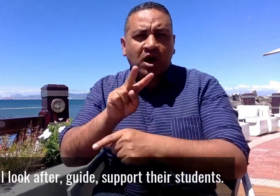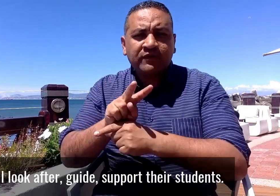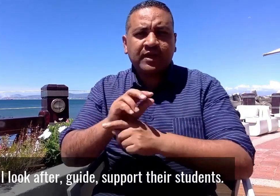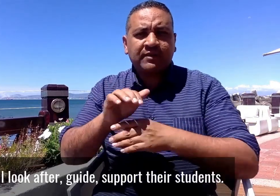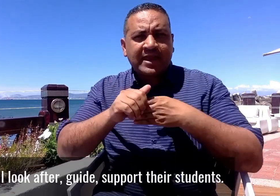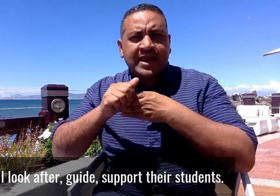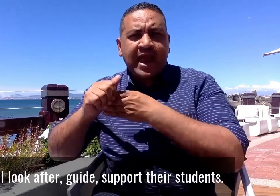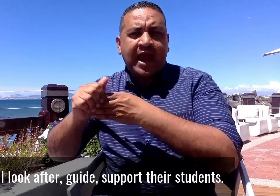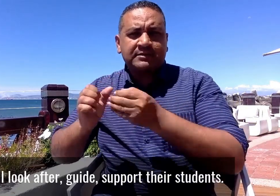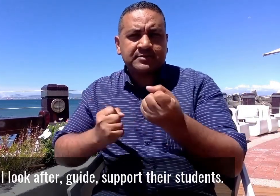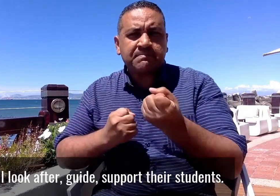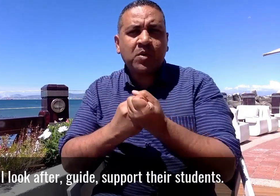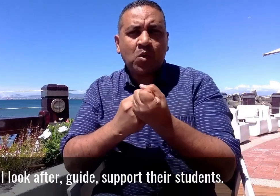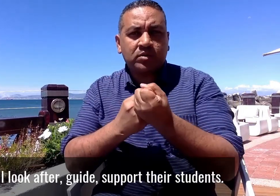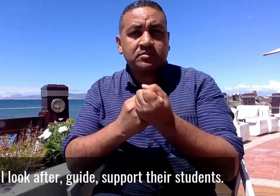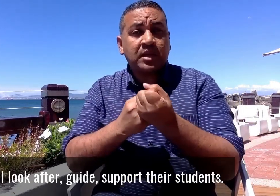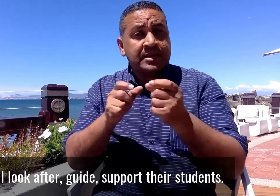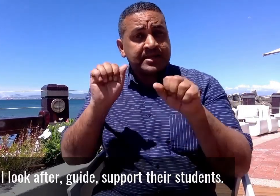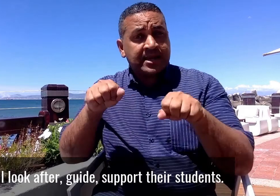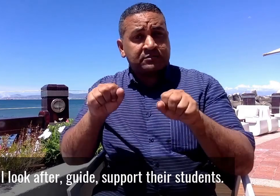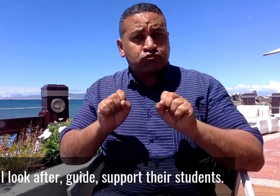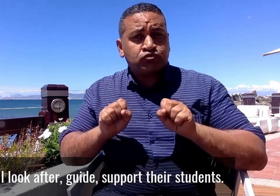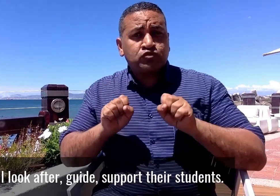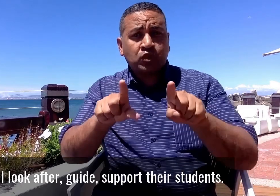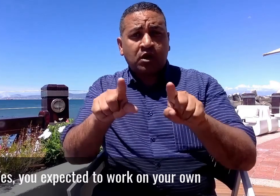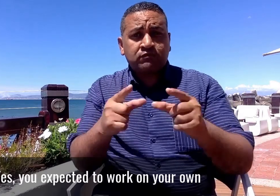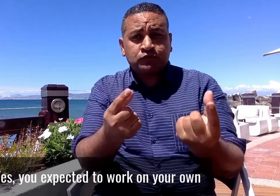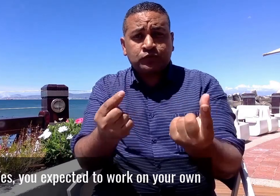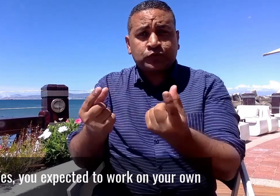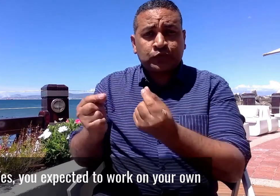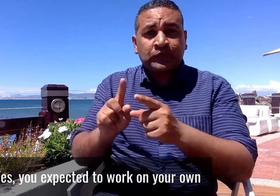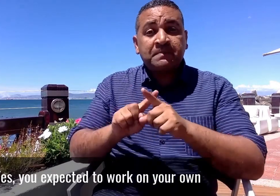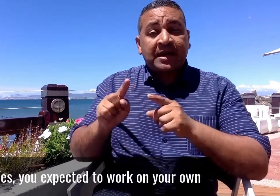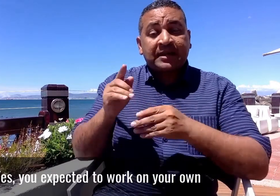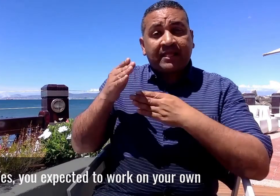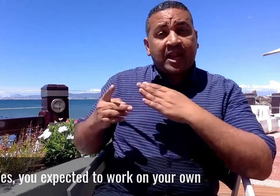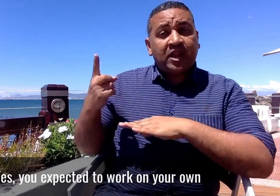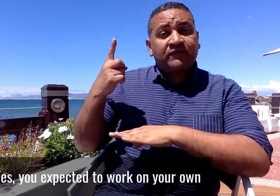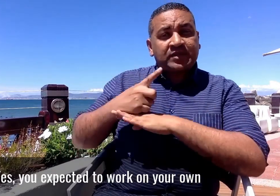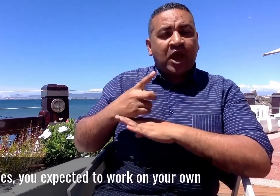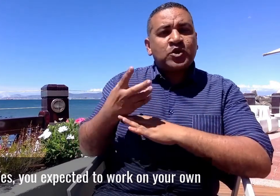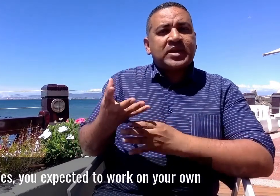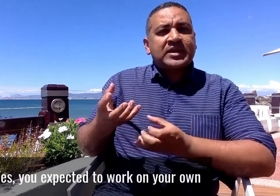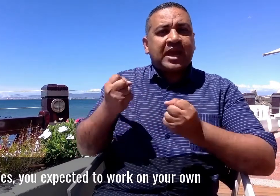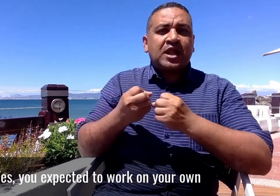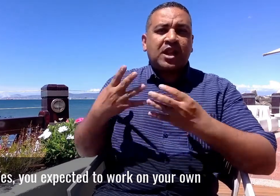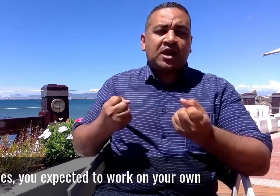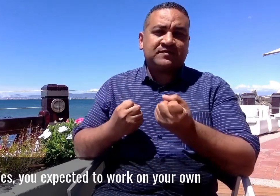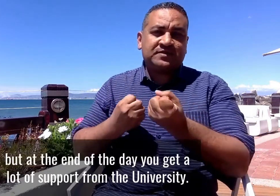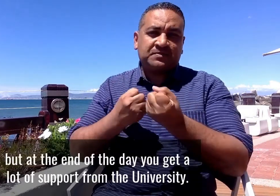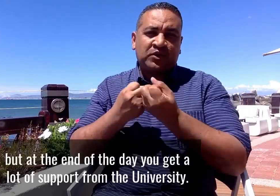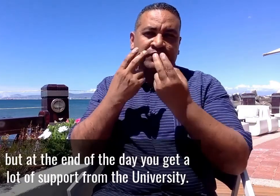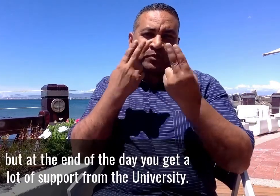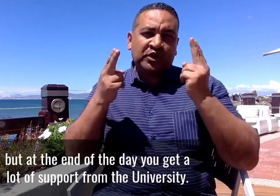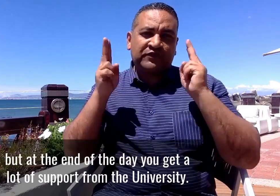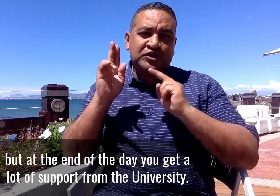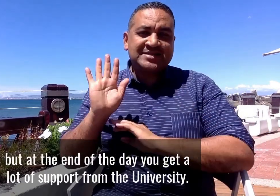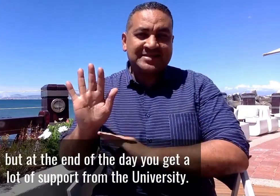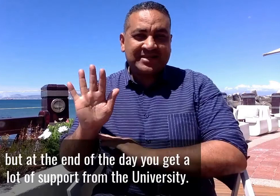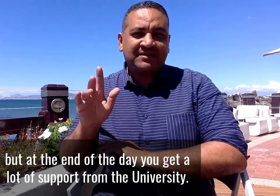look after, guide, and support their students. Yes, you're expected to work on your own, but at the end of the day, you